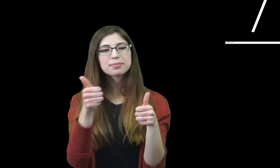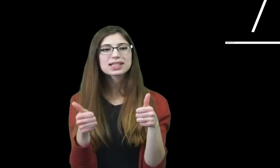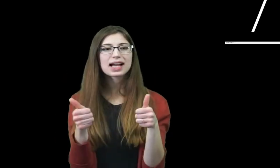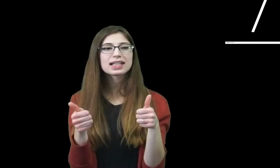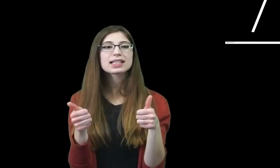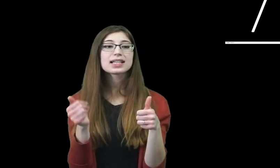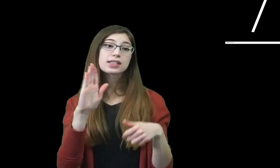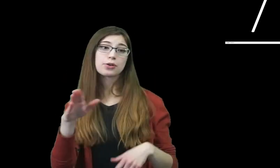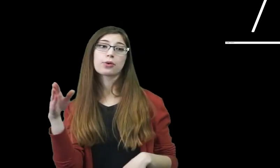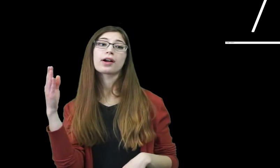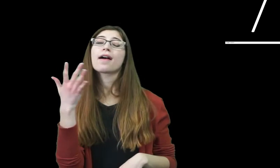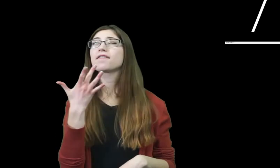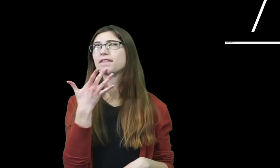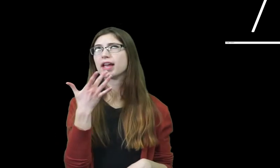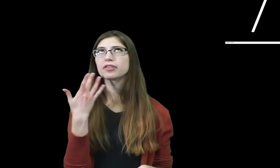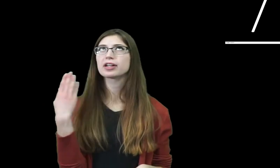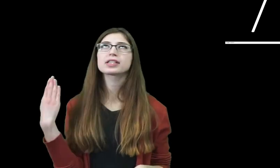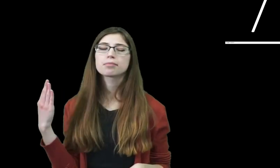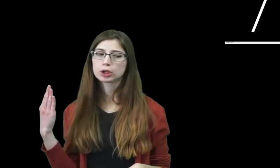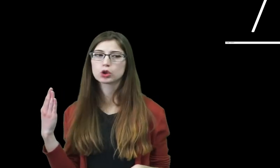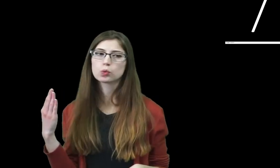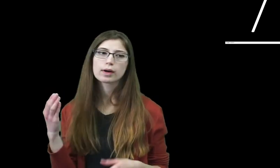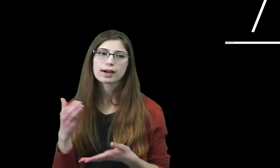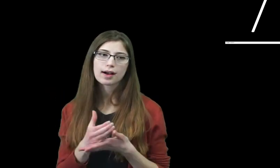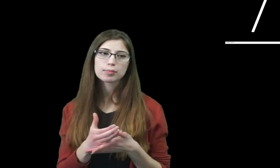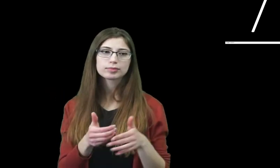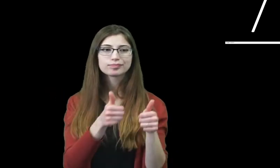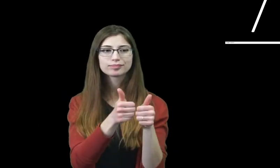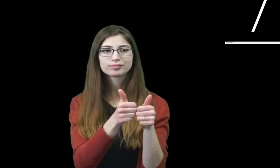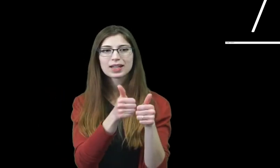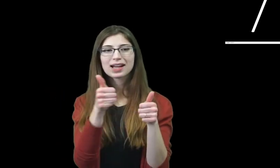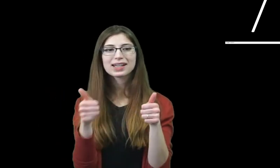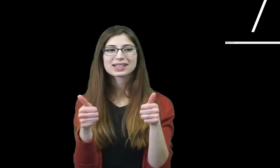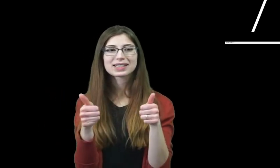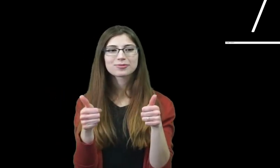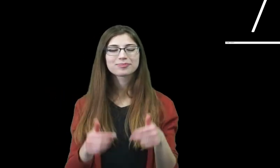beside it is your favorite blue cup. Next